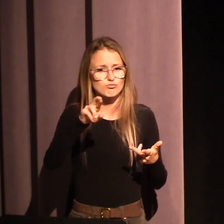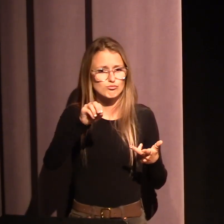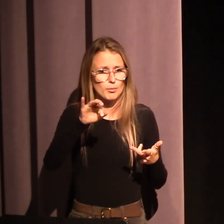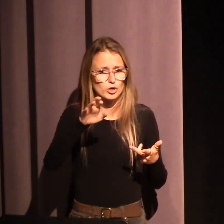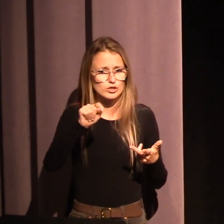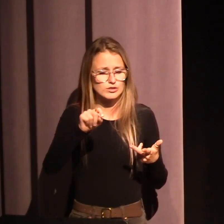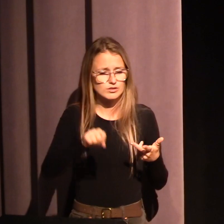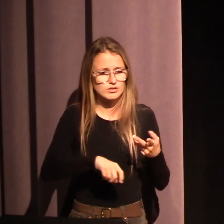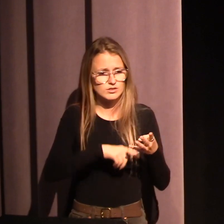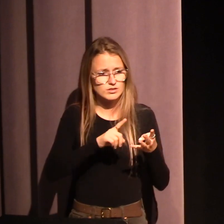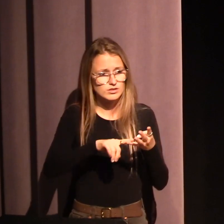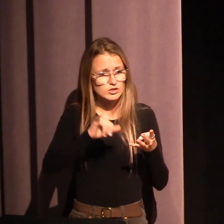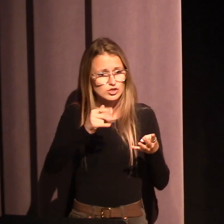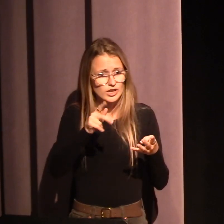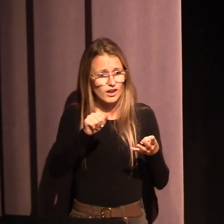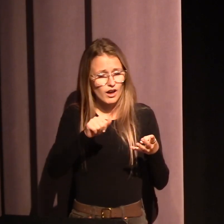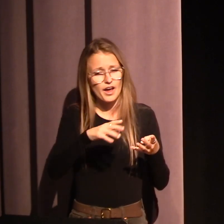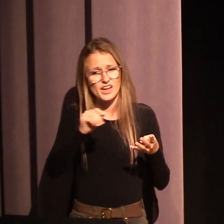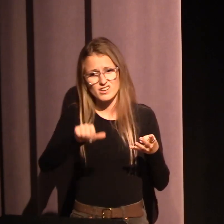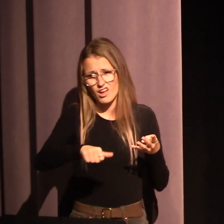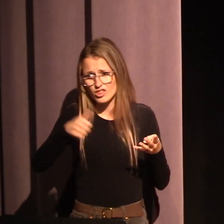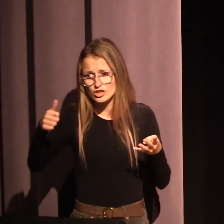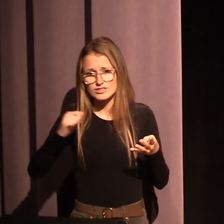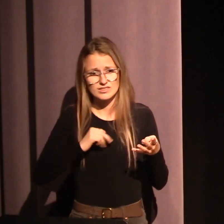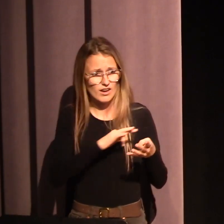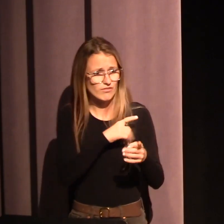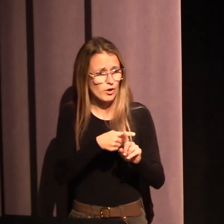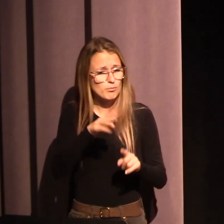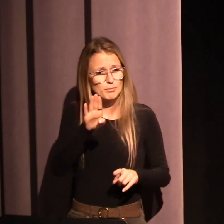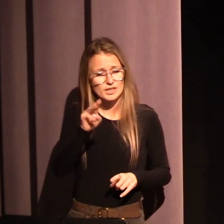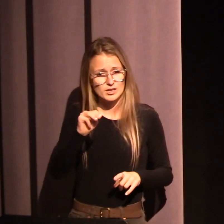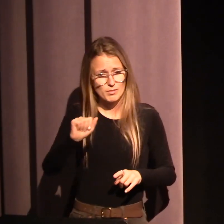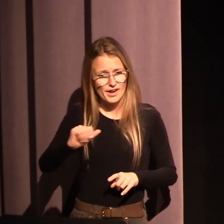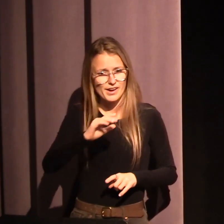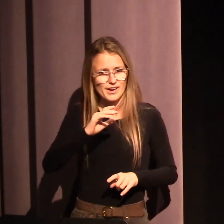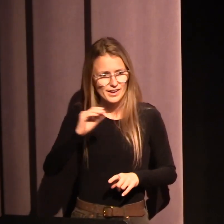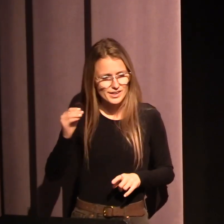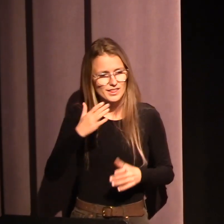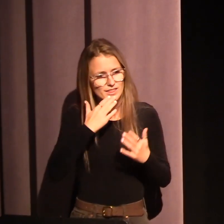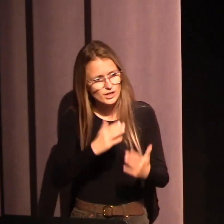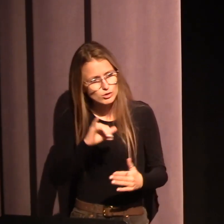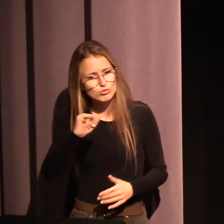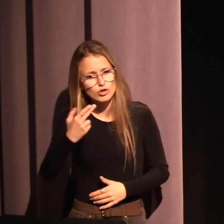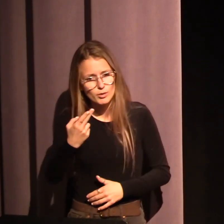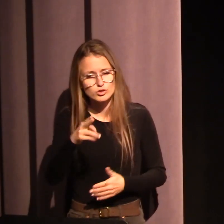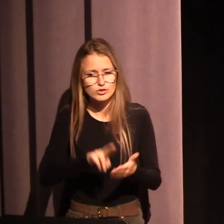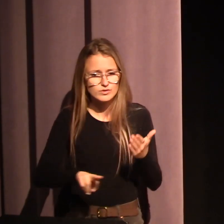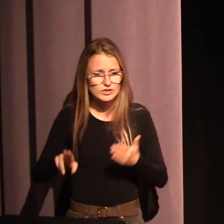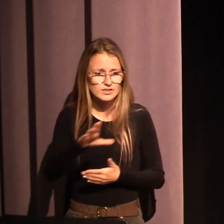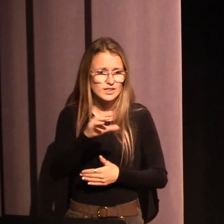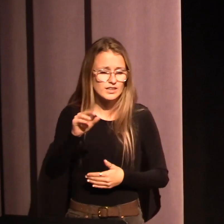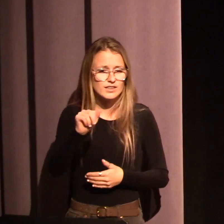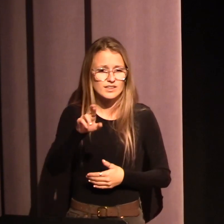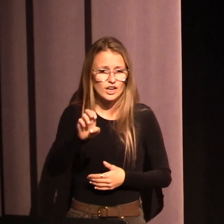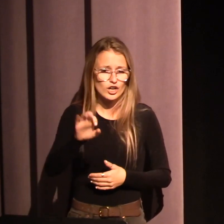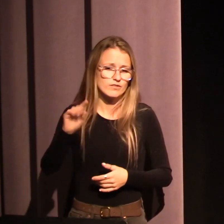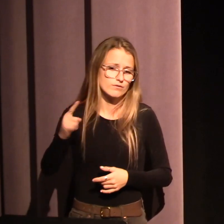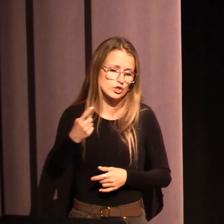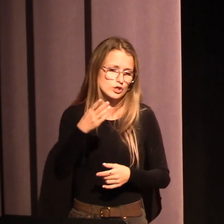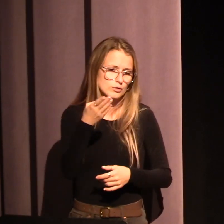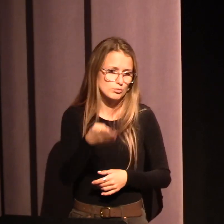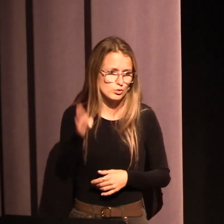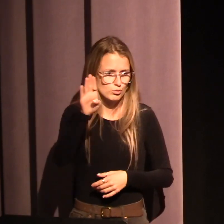Anya Jaka, and all of the staff at the Baltimore Museum of Art. And finally, thank you to Johns Hopkins and Care First Blue Cross Blue Shield for